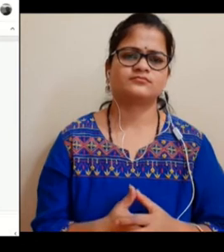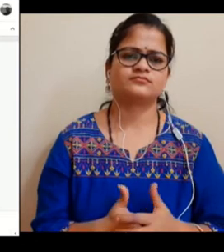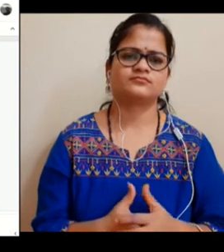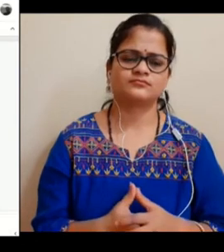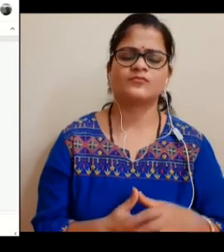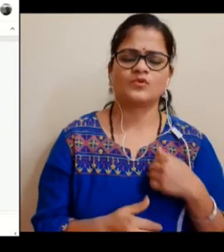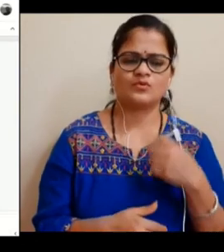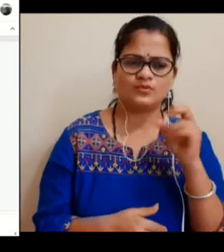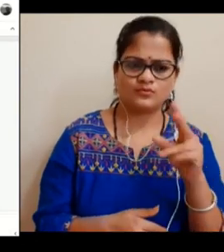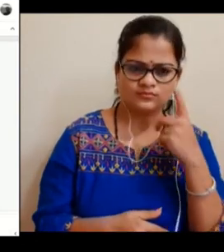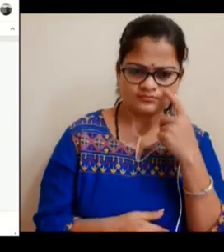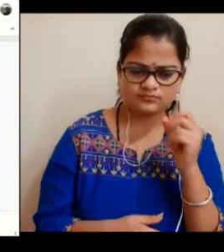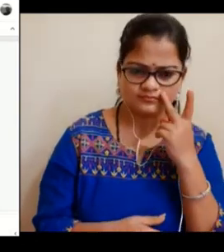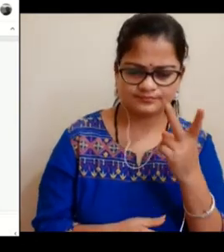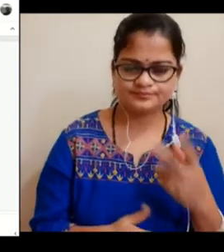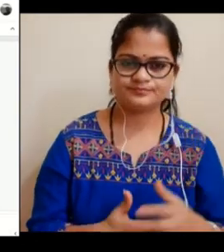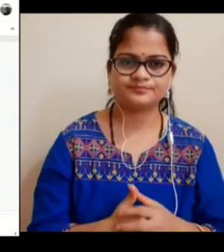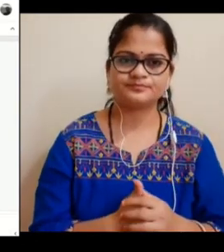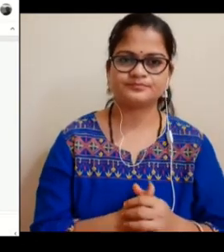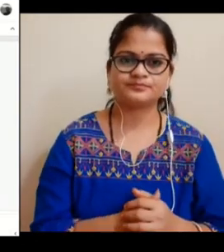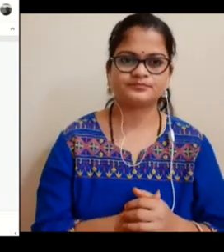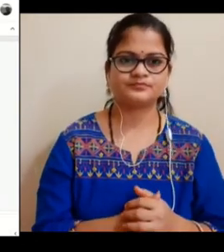Okay, let me try that.